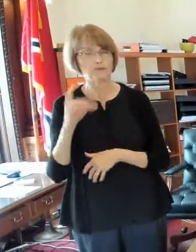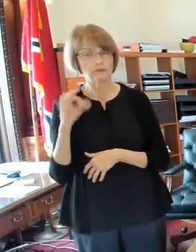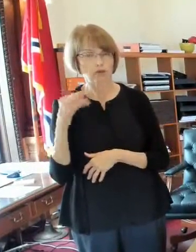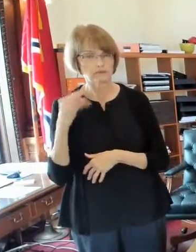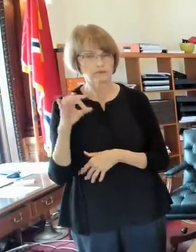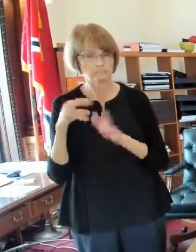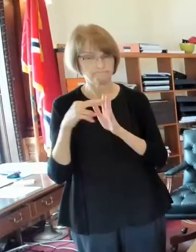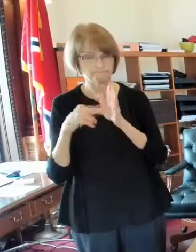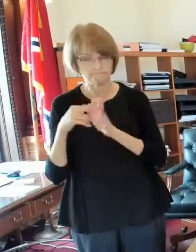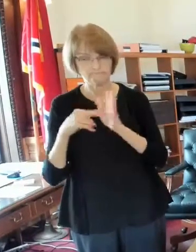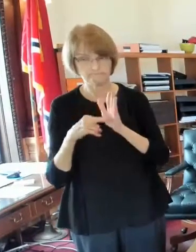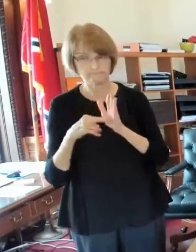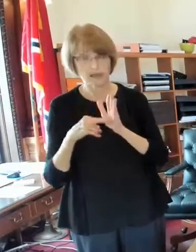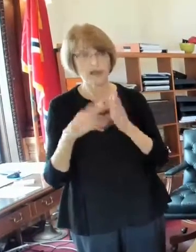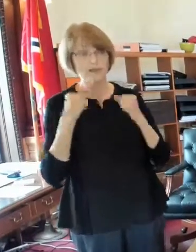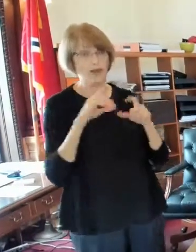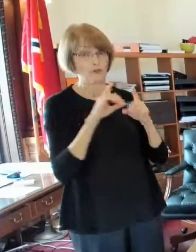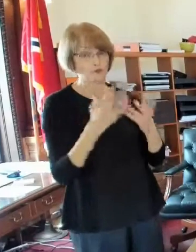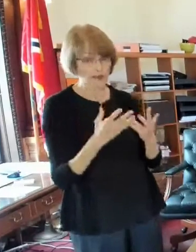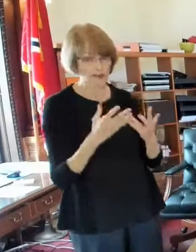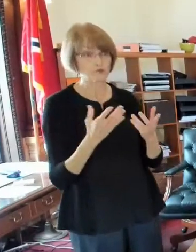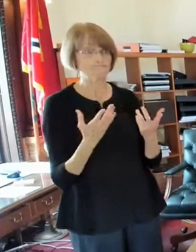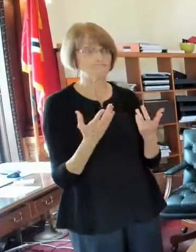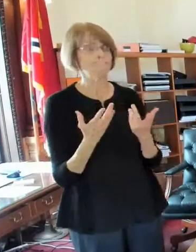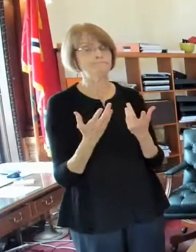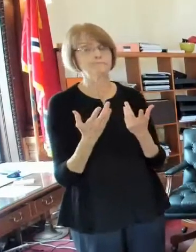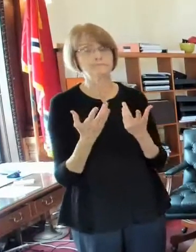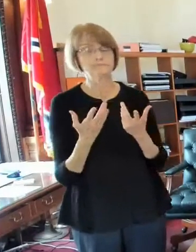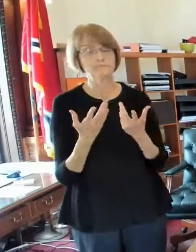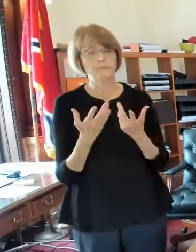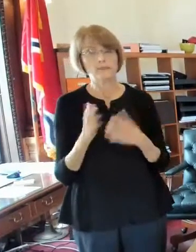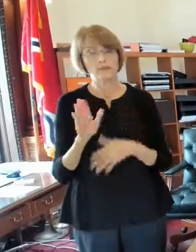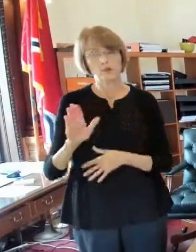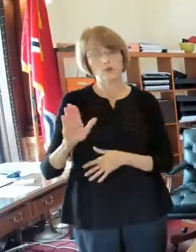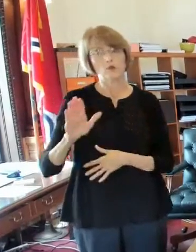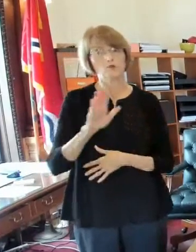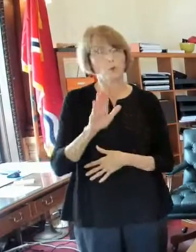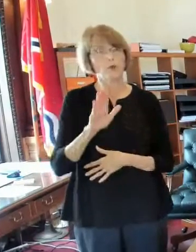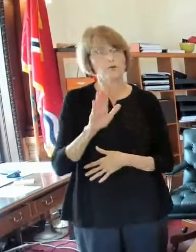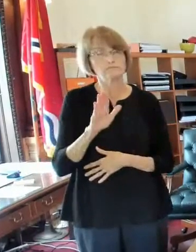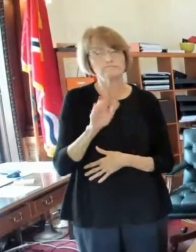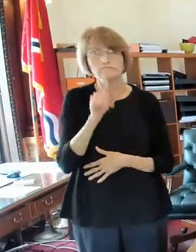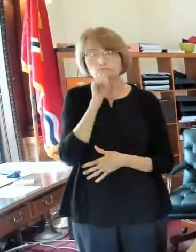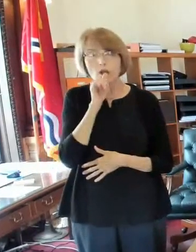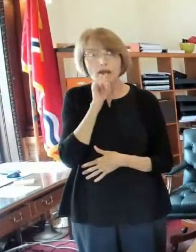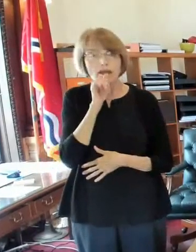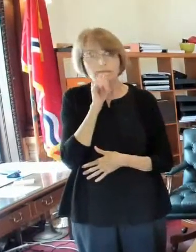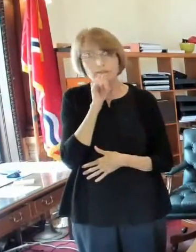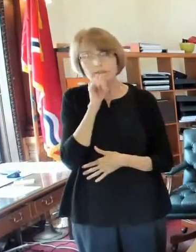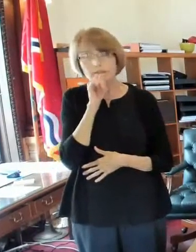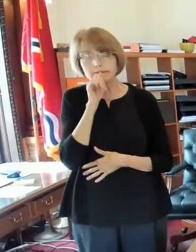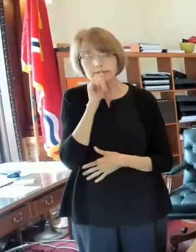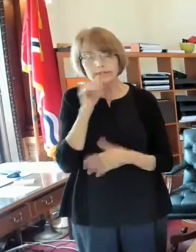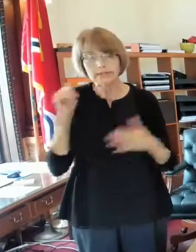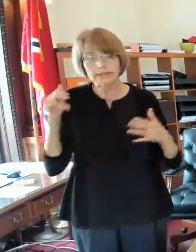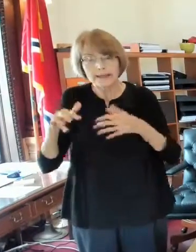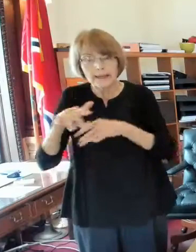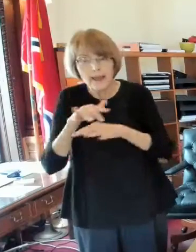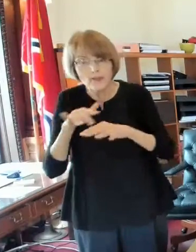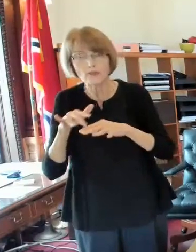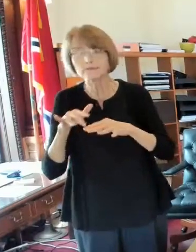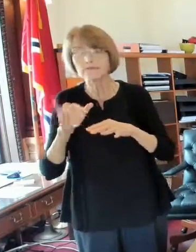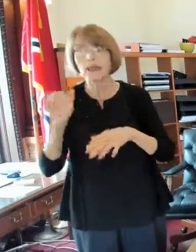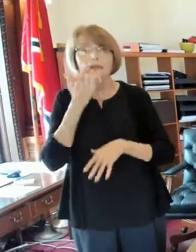from our health director, and that is that your personal social gatherings, so your